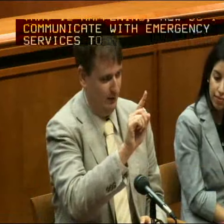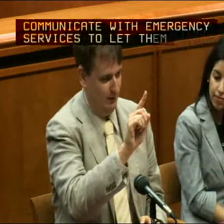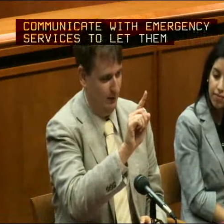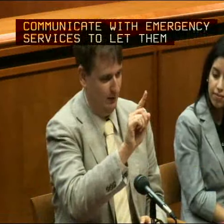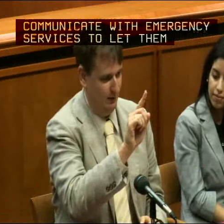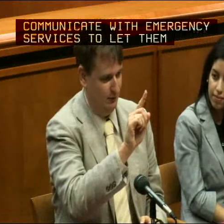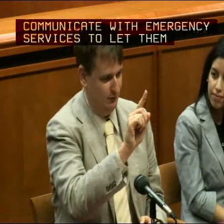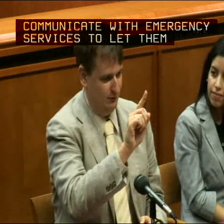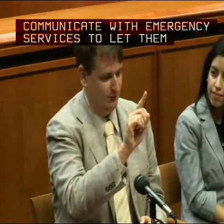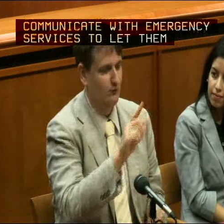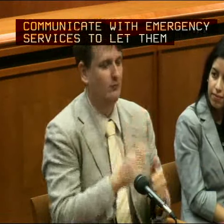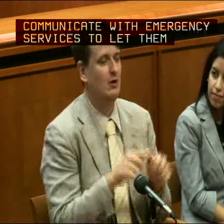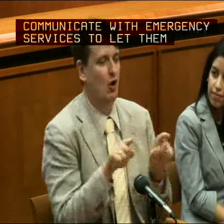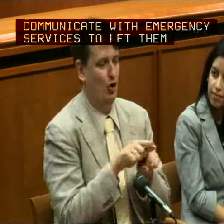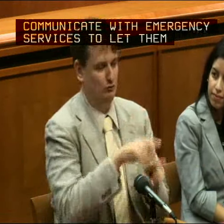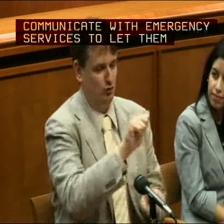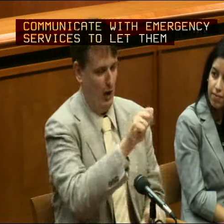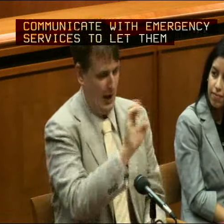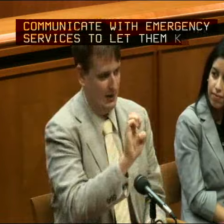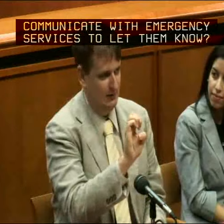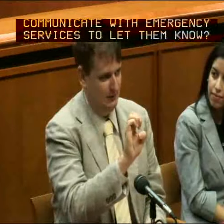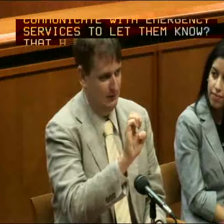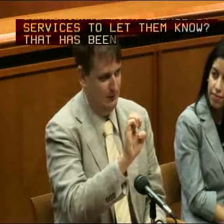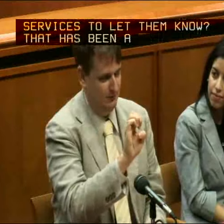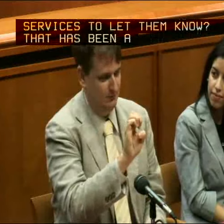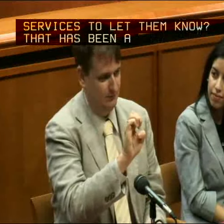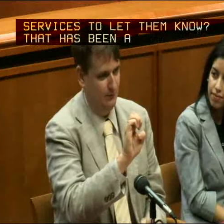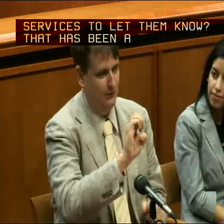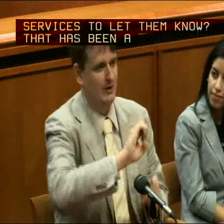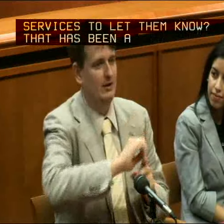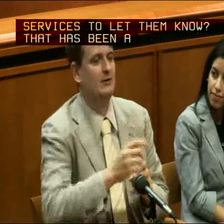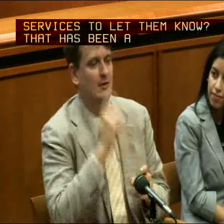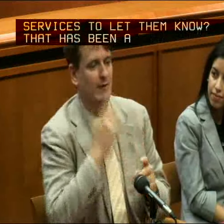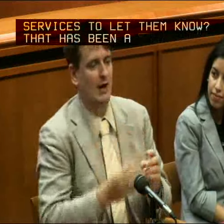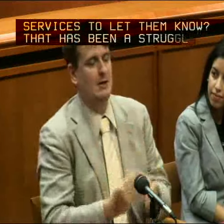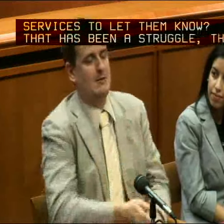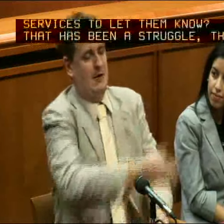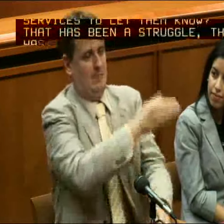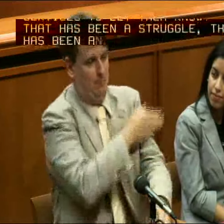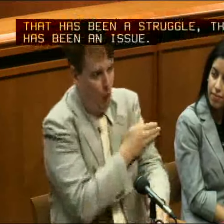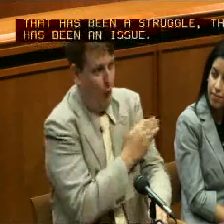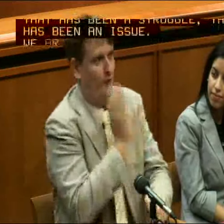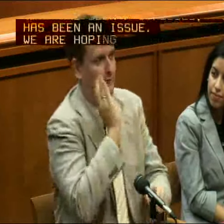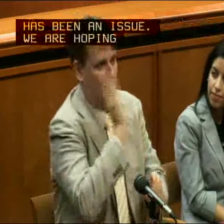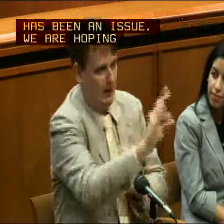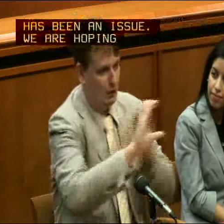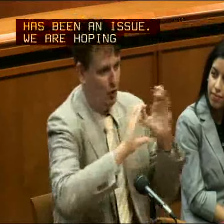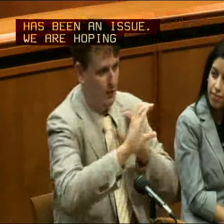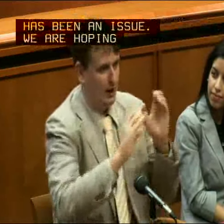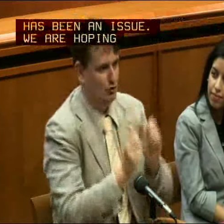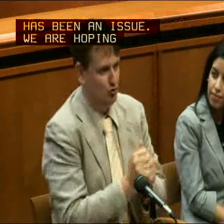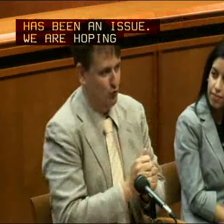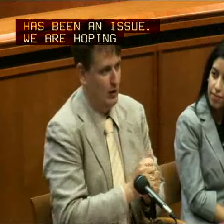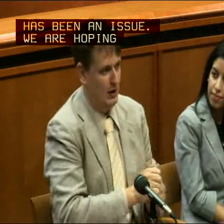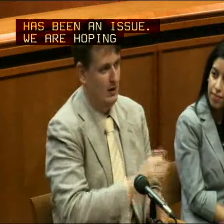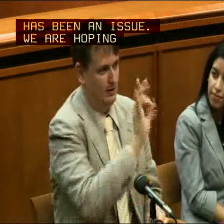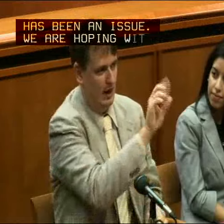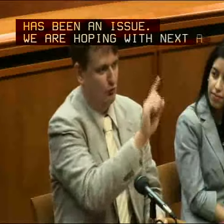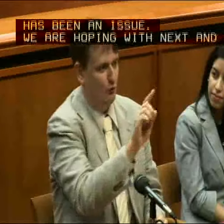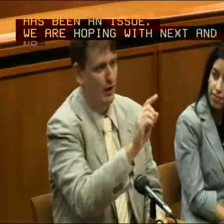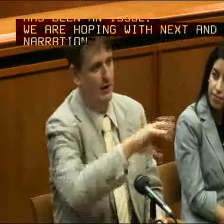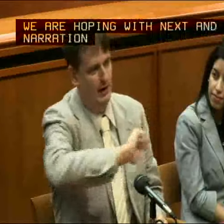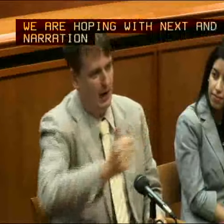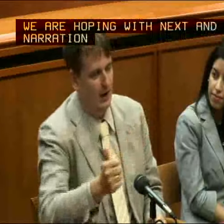We're hoping with Next Generation 911 and also with ACE that there will be an improvement with